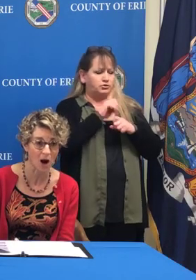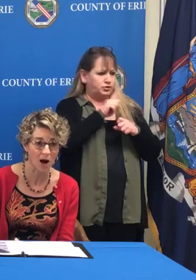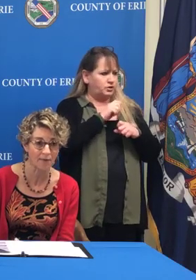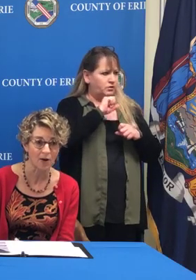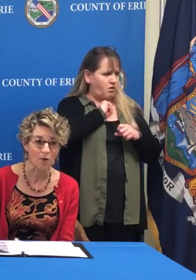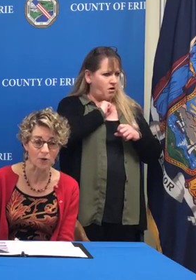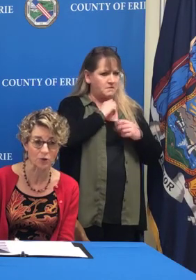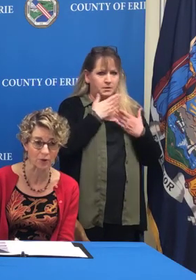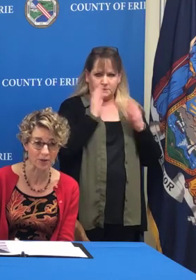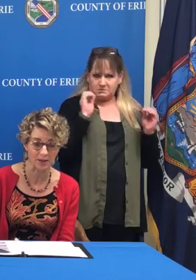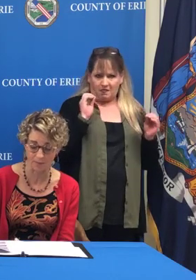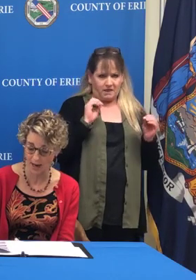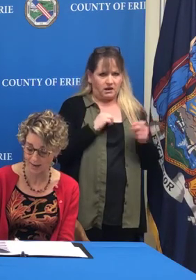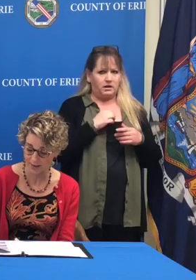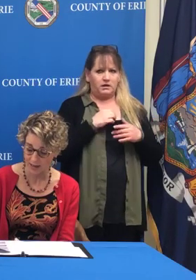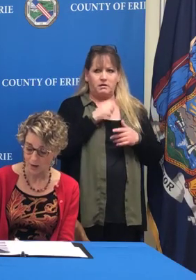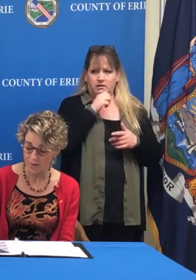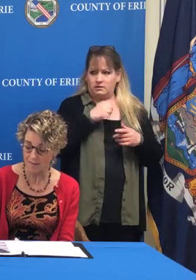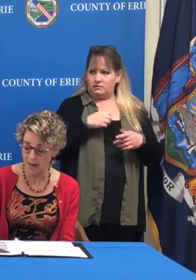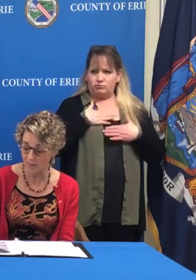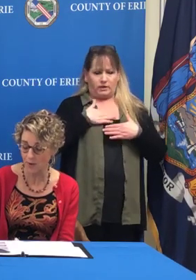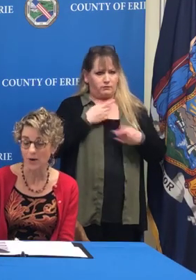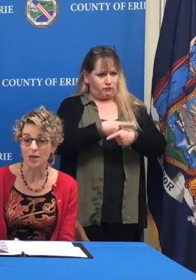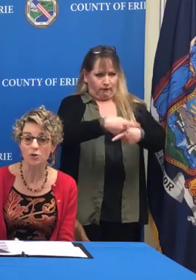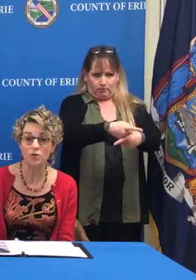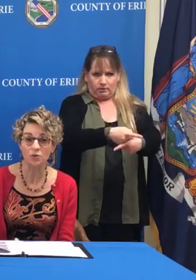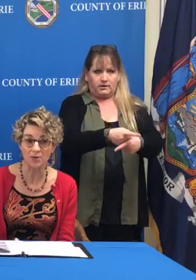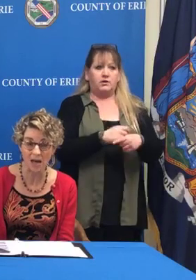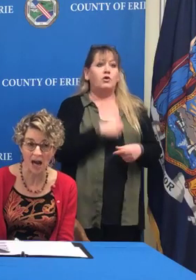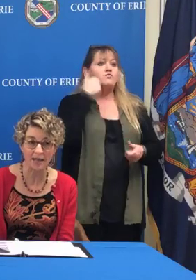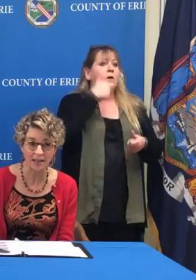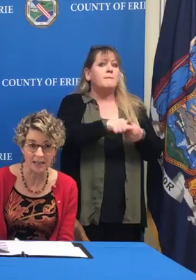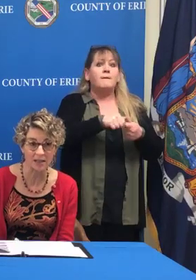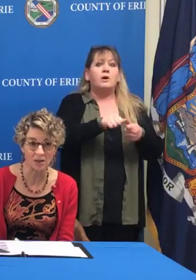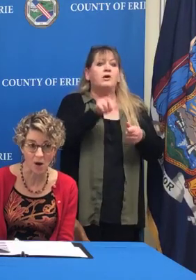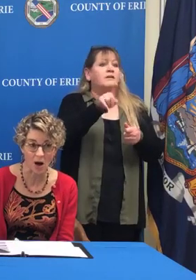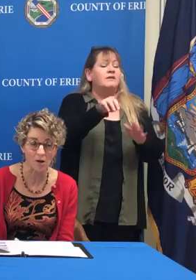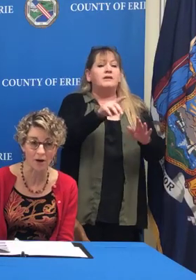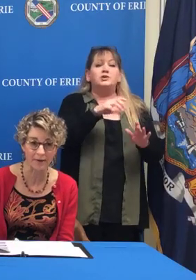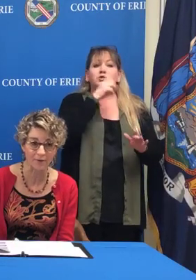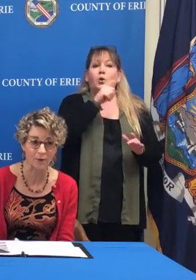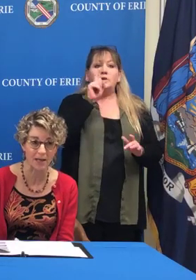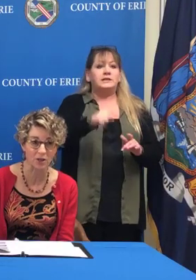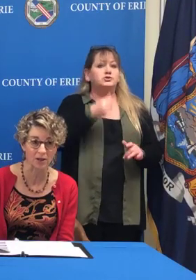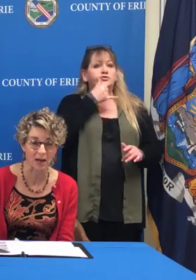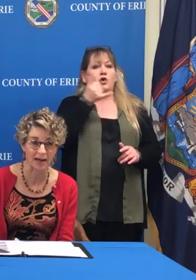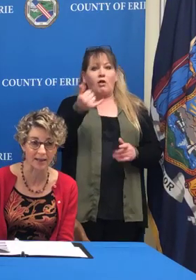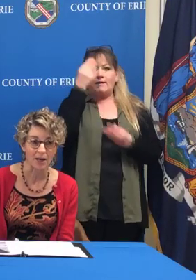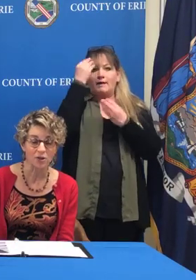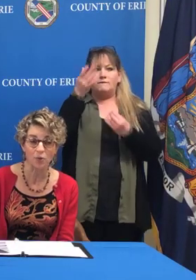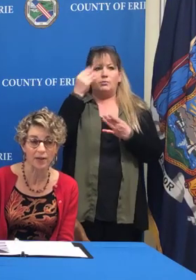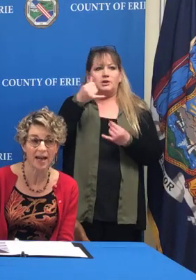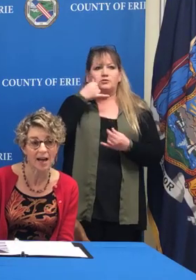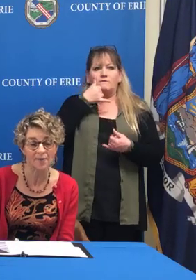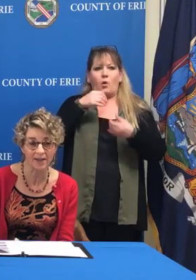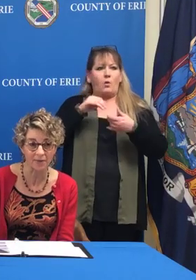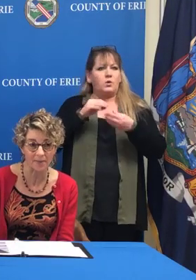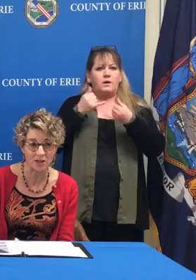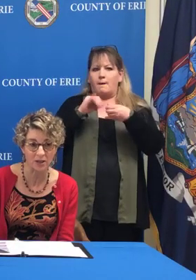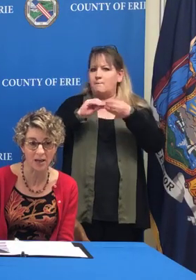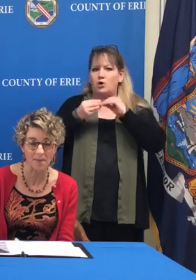have a cough or shortness of breath. Remember, you do not need to call our information line. So we